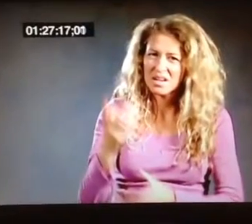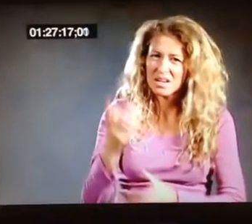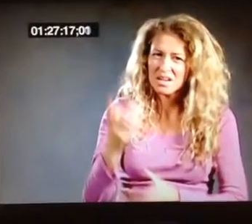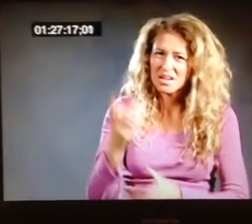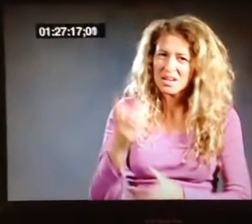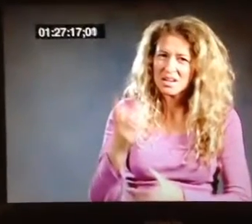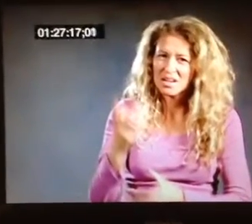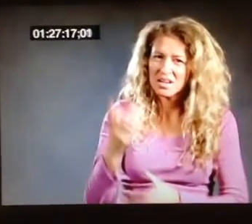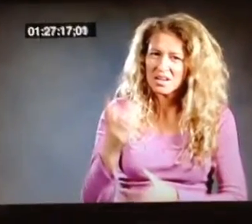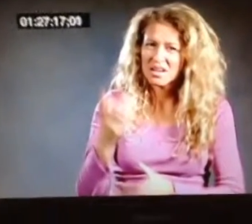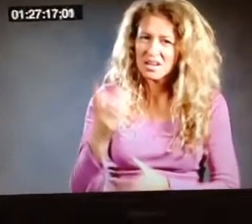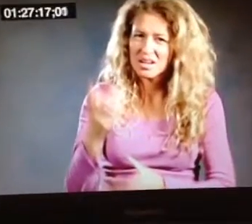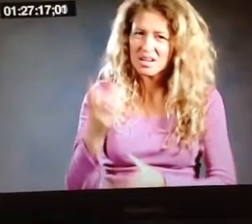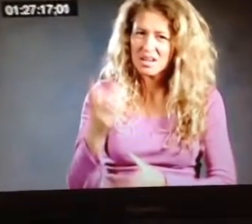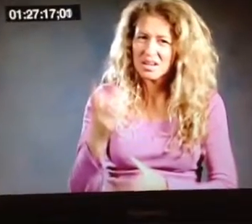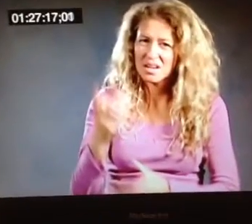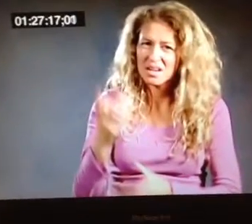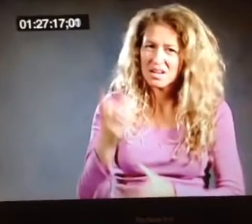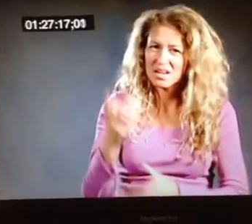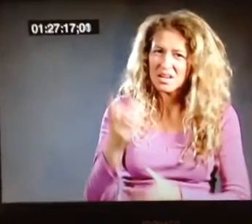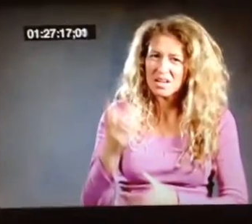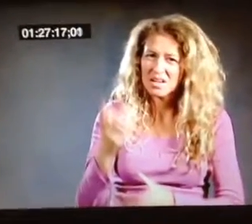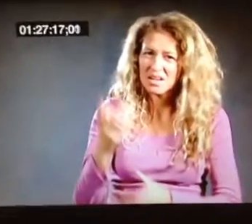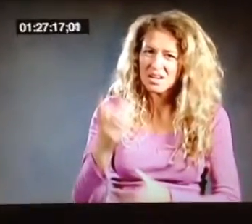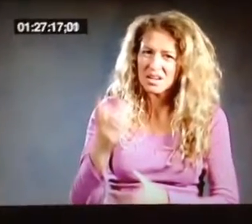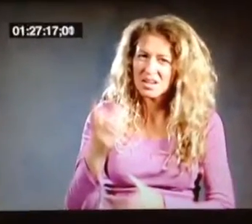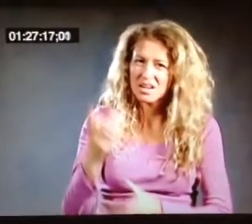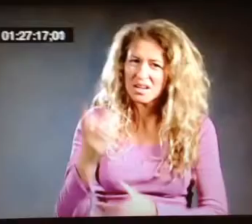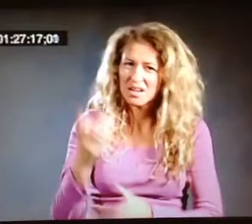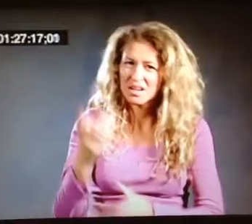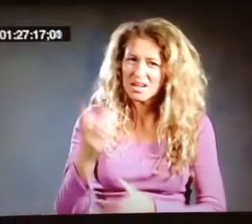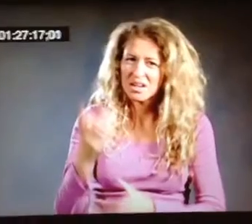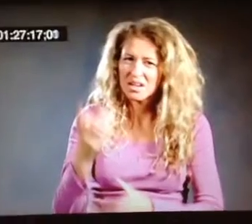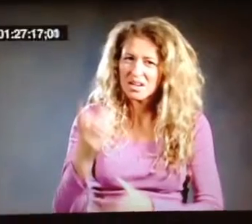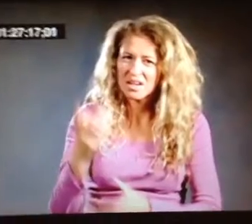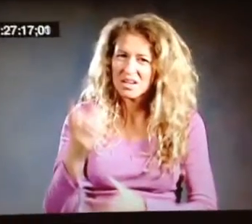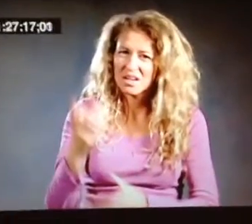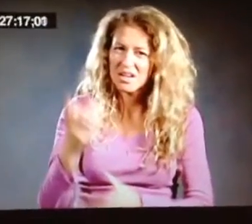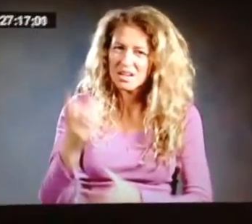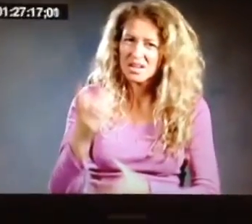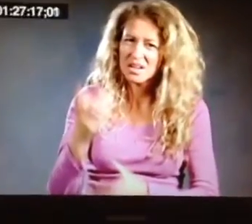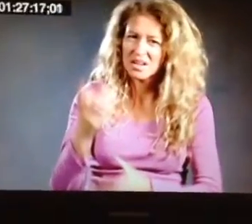But the bugs were eating my garden. My garden's like my baby, and I didn't want them to eat that.